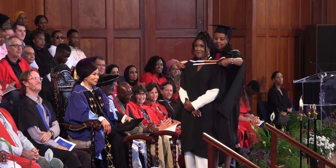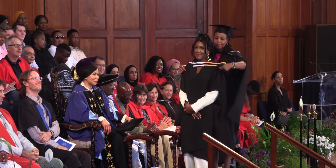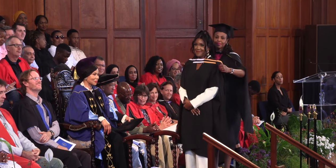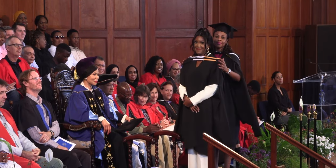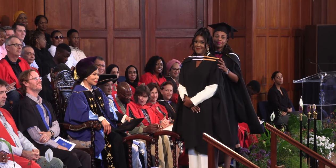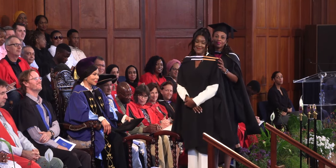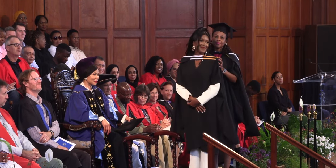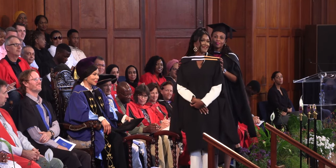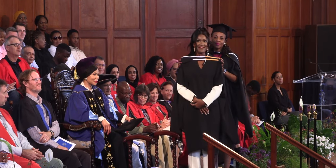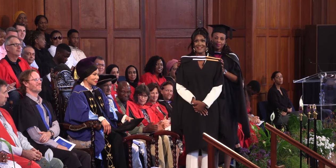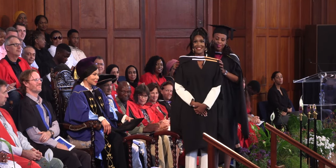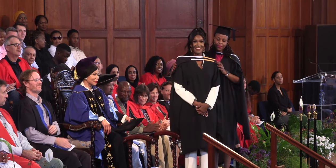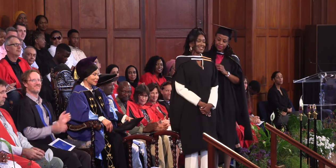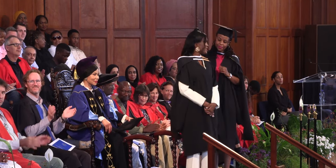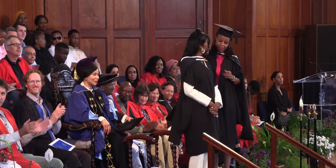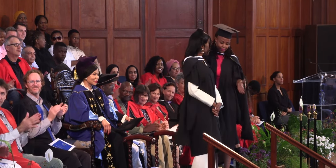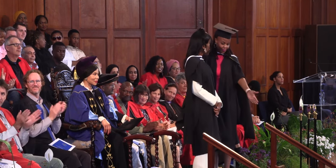Rendani Mbara.